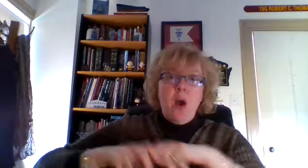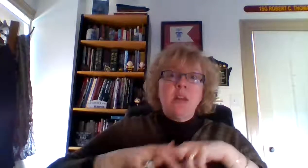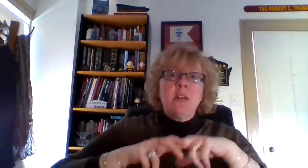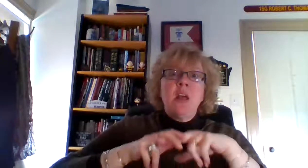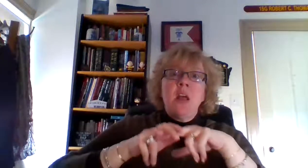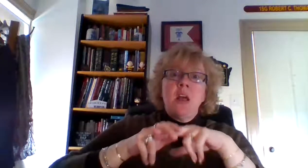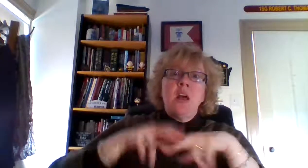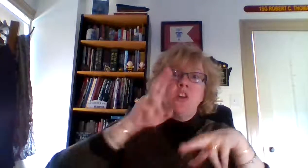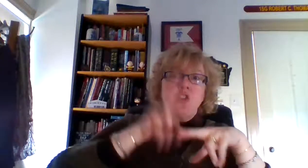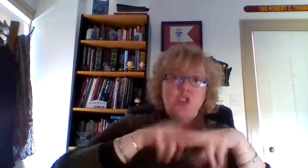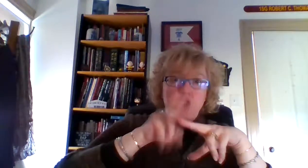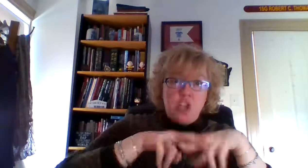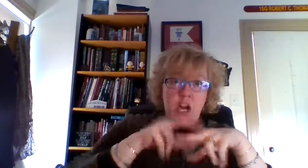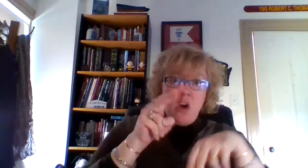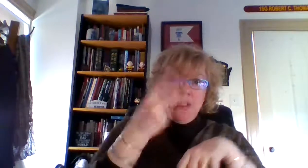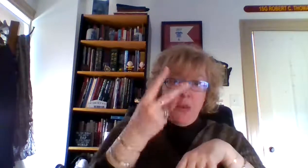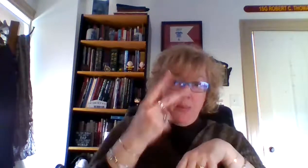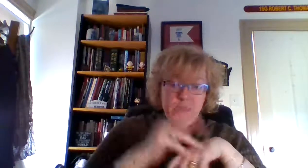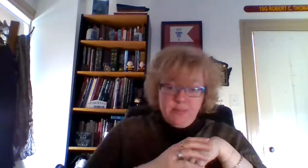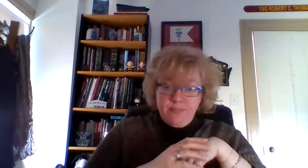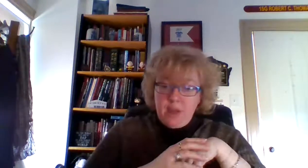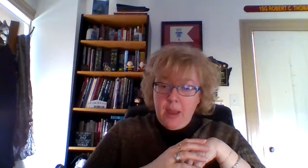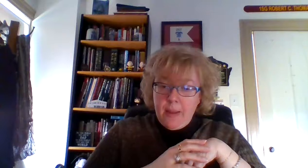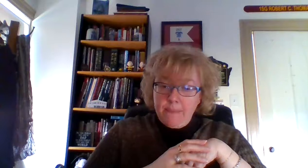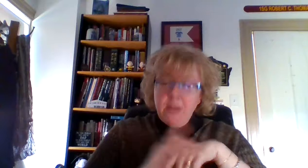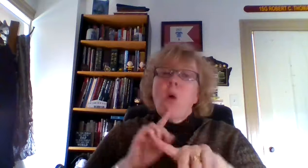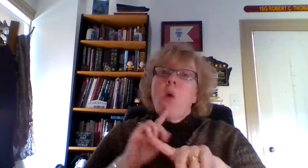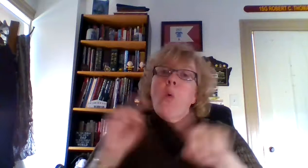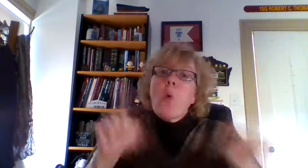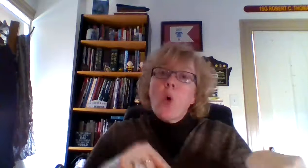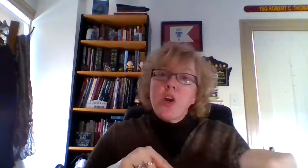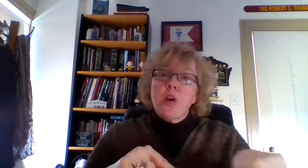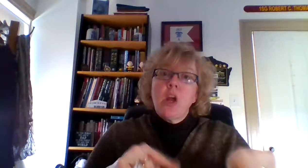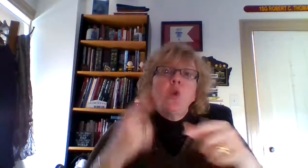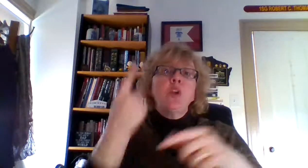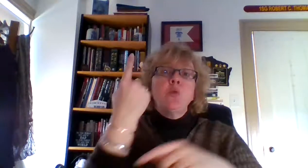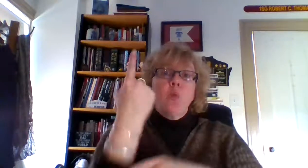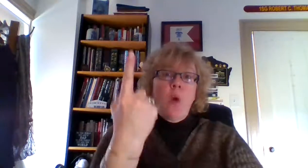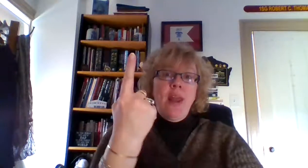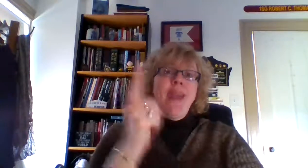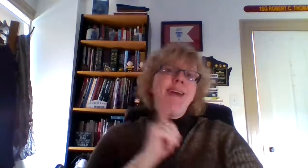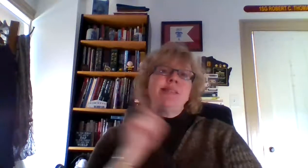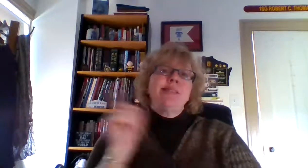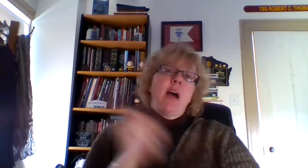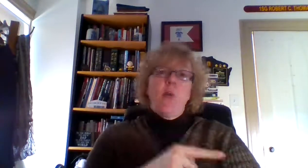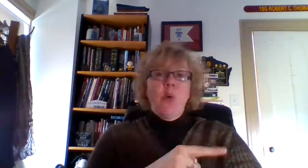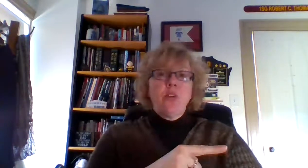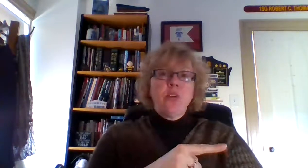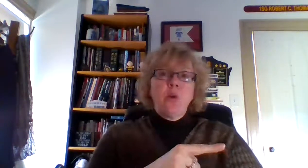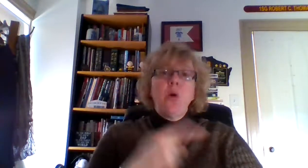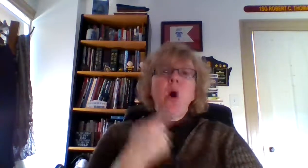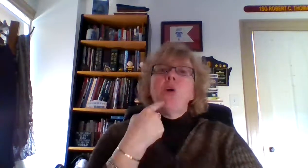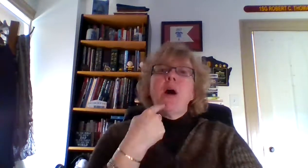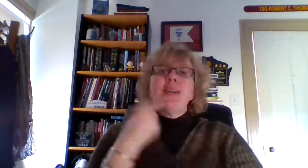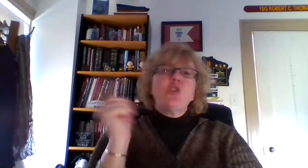one, chairs doubled. Okay. Order, you can use one hand, I ordered you, I